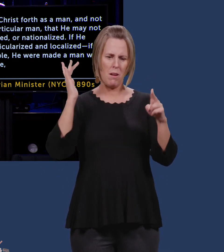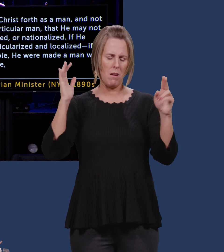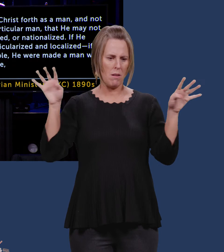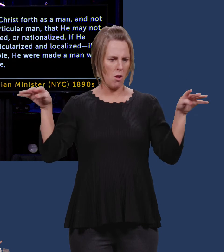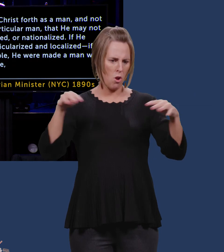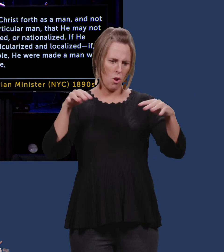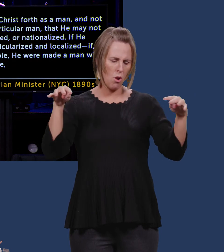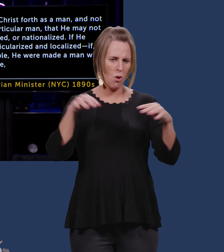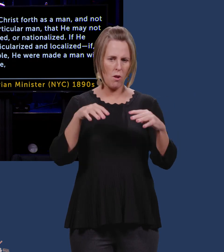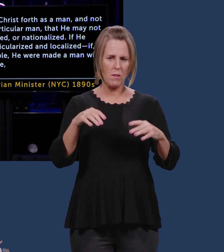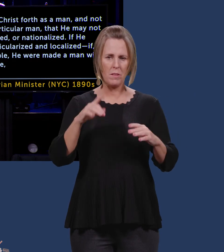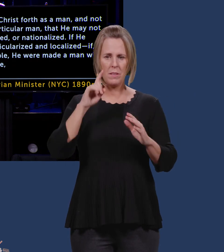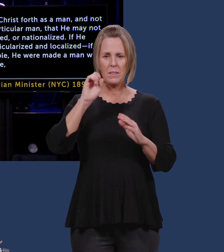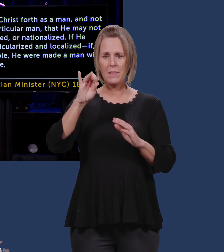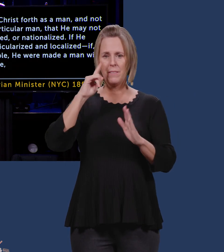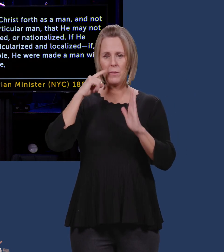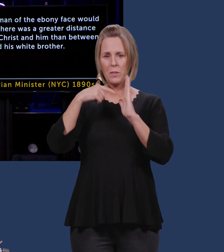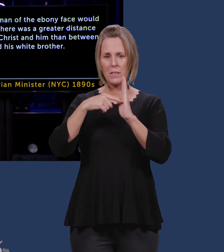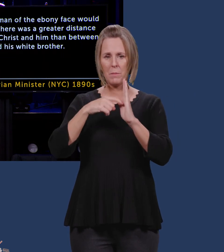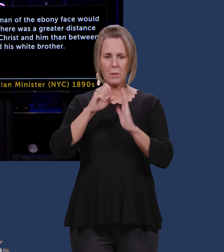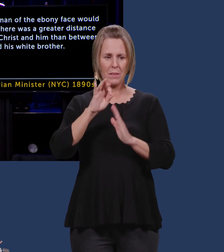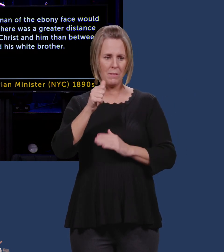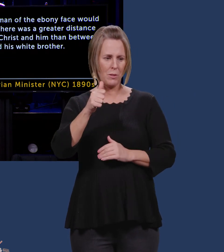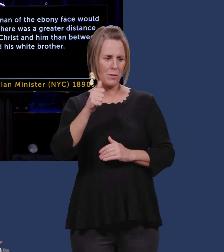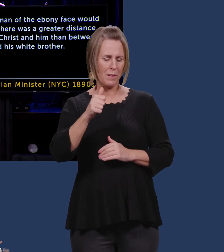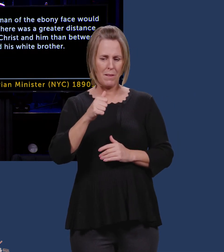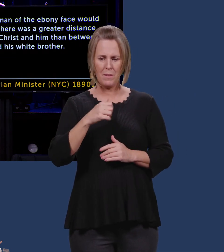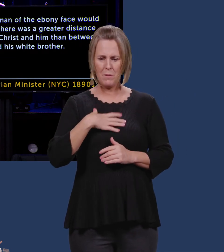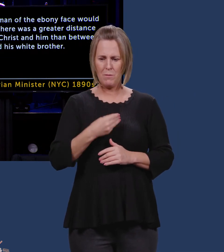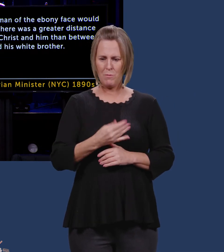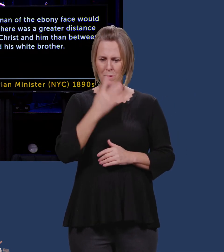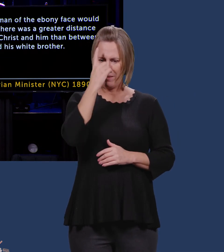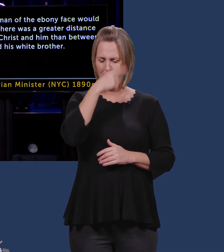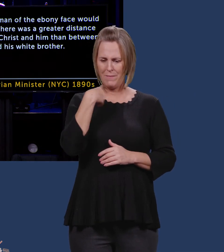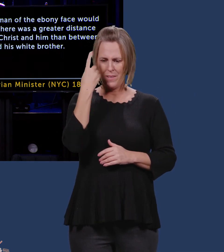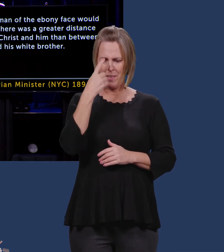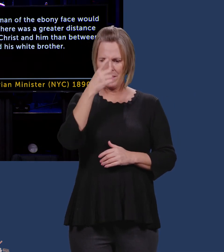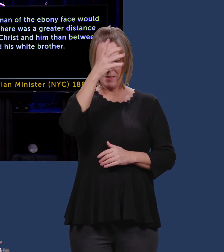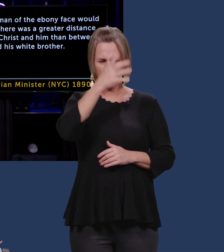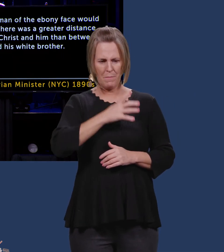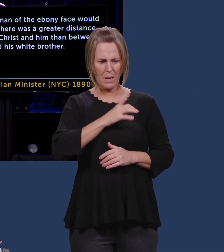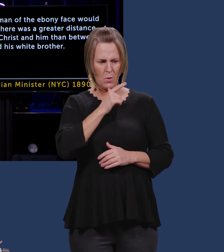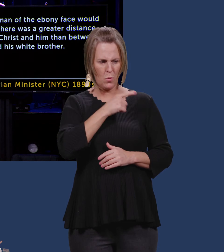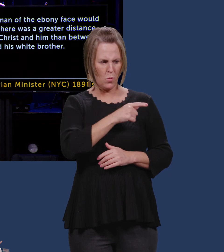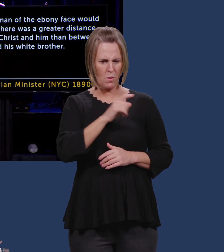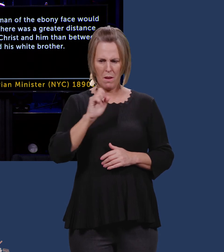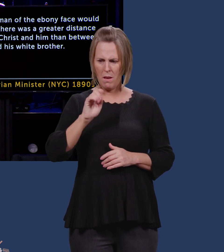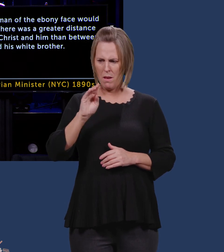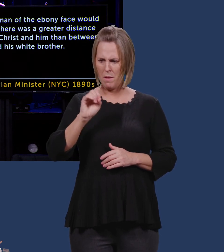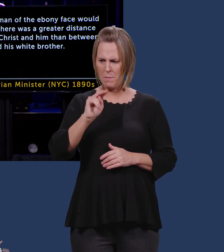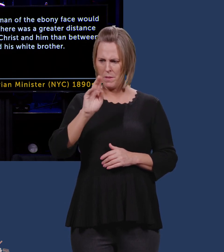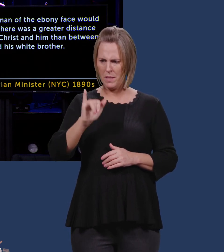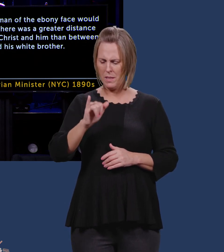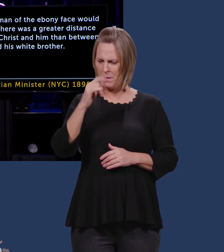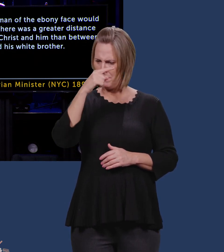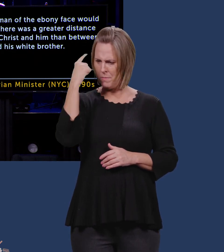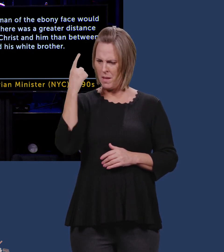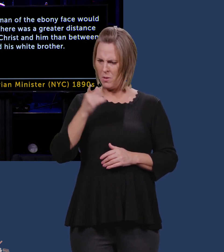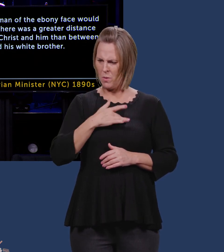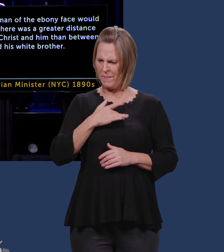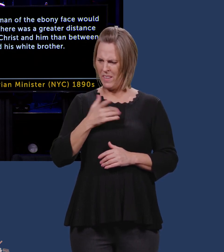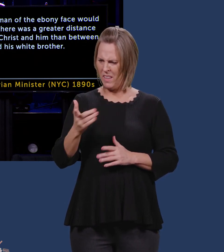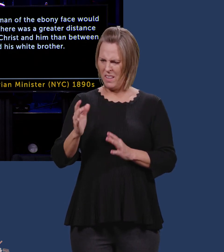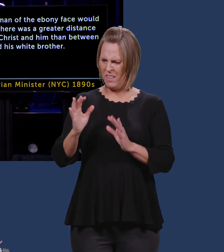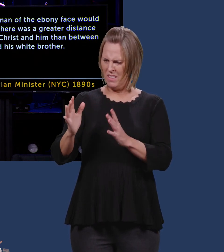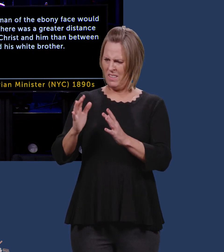for example, he were made a man with a pale face, then the man with the ebony face would feel that there was a greater distance between